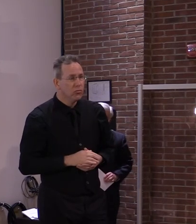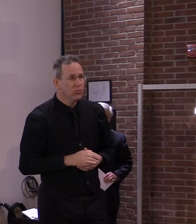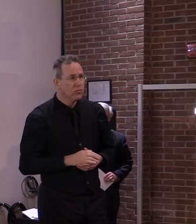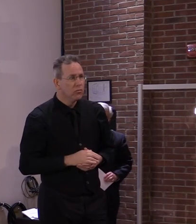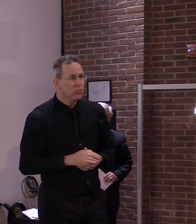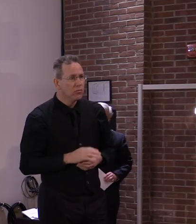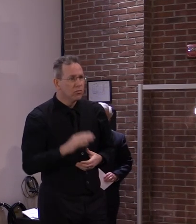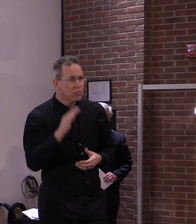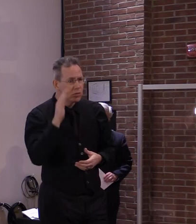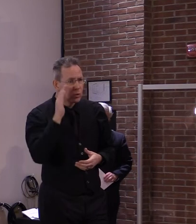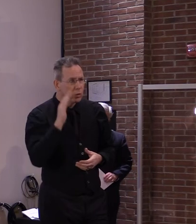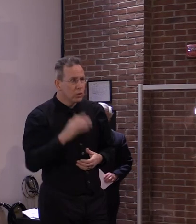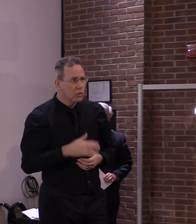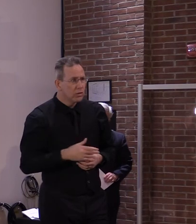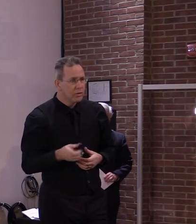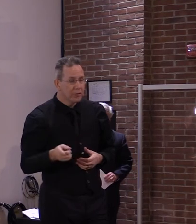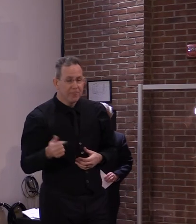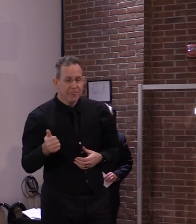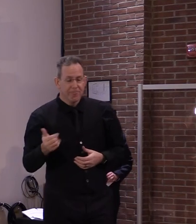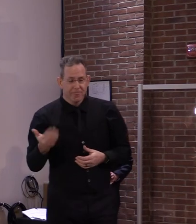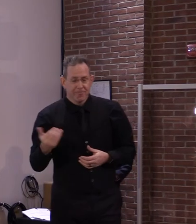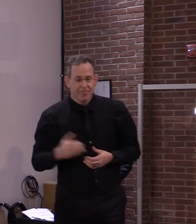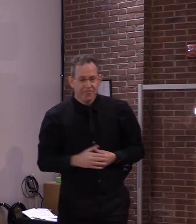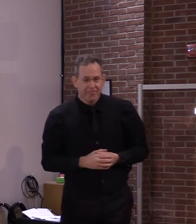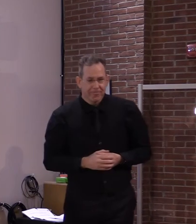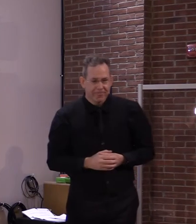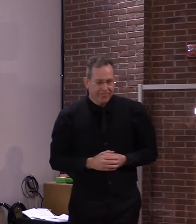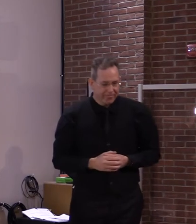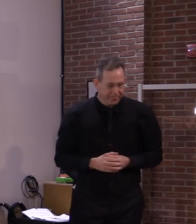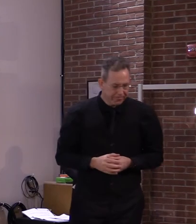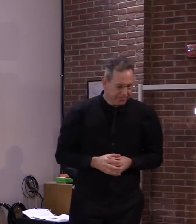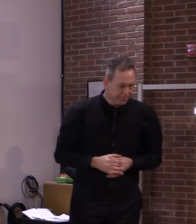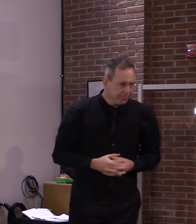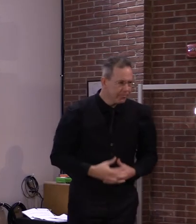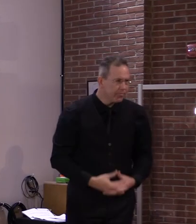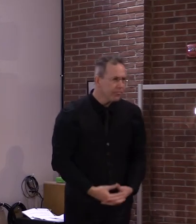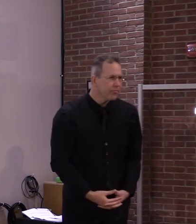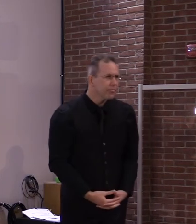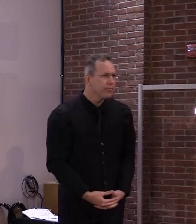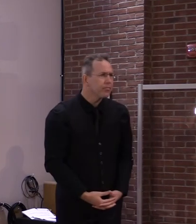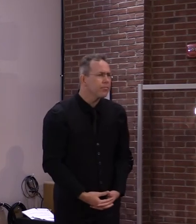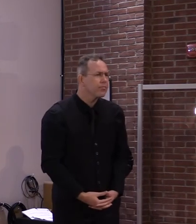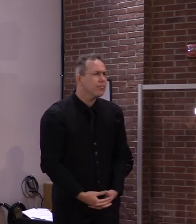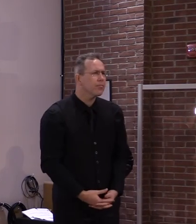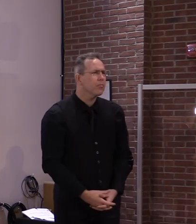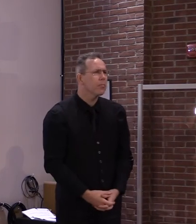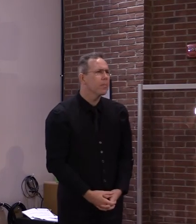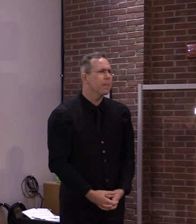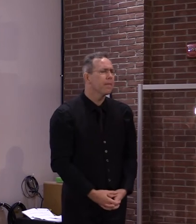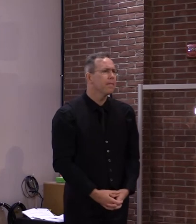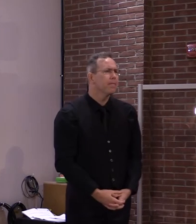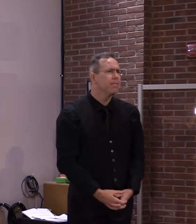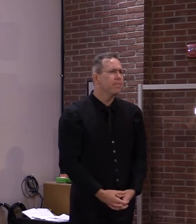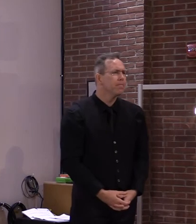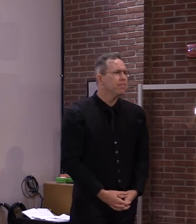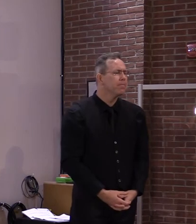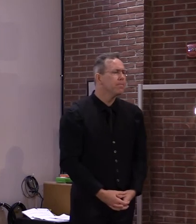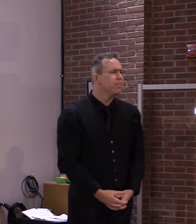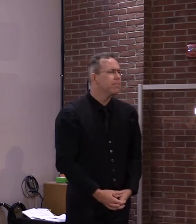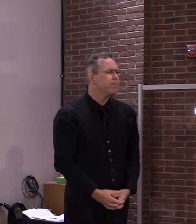hello good afternoon thank you very much i'm wondering if the state is thinking about utilizing